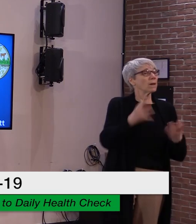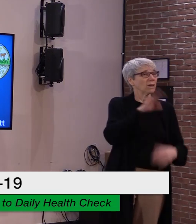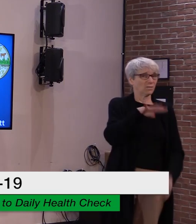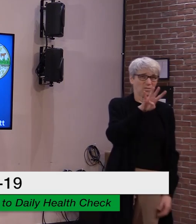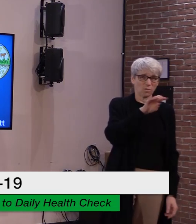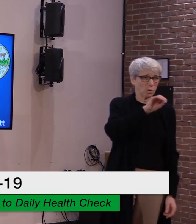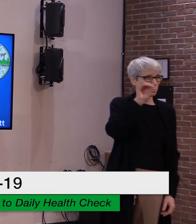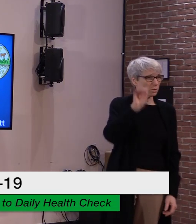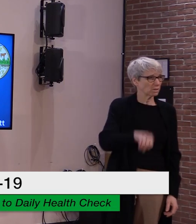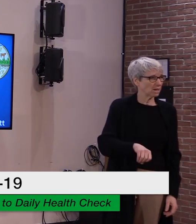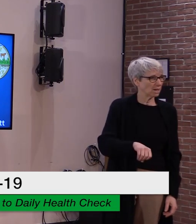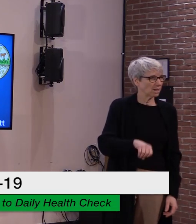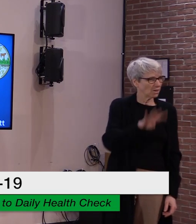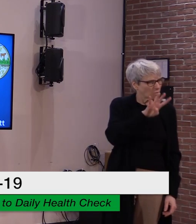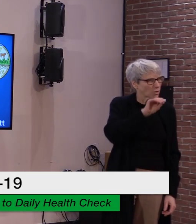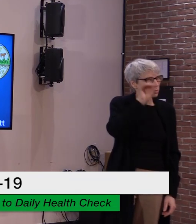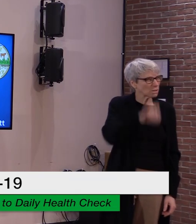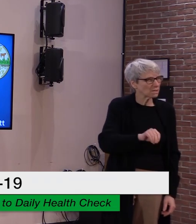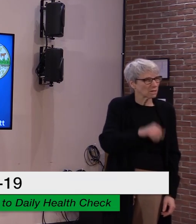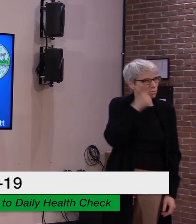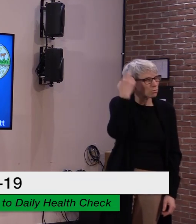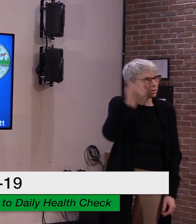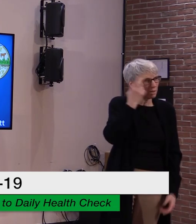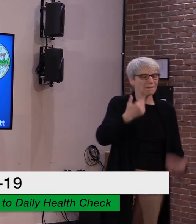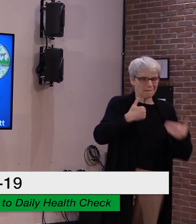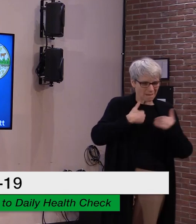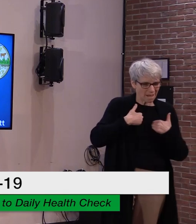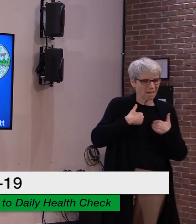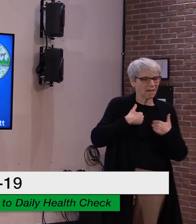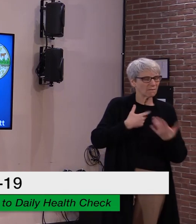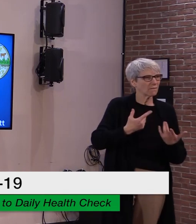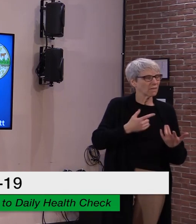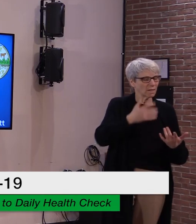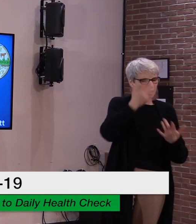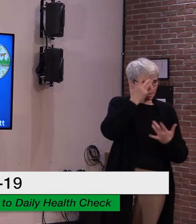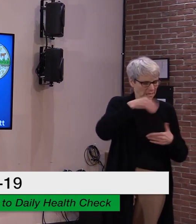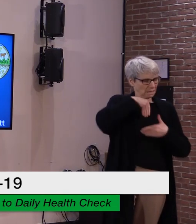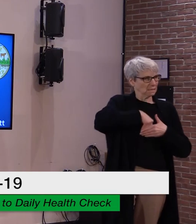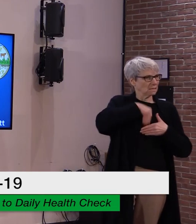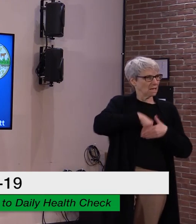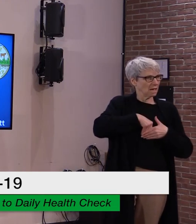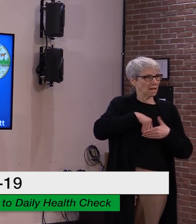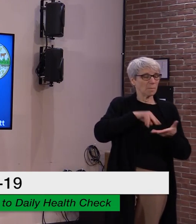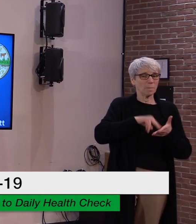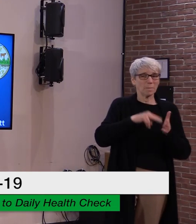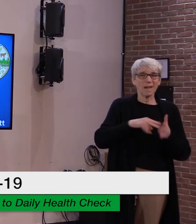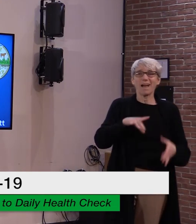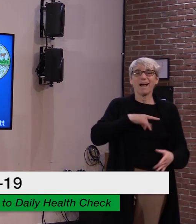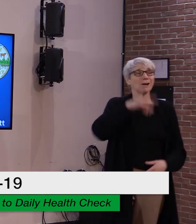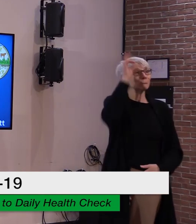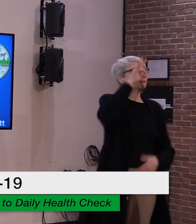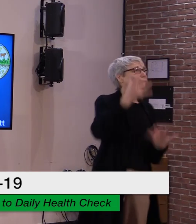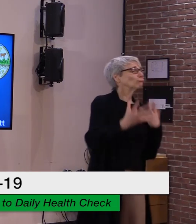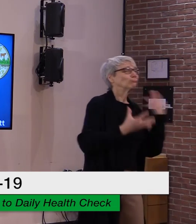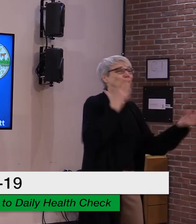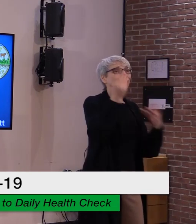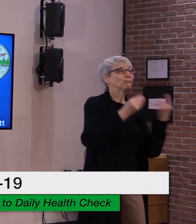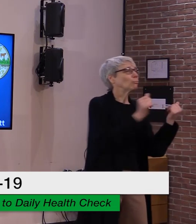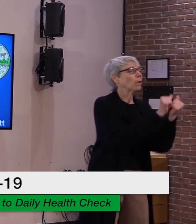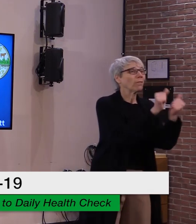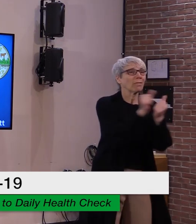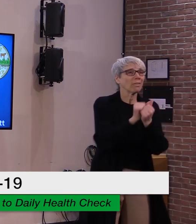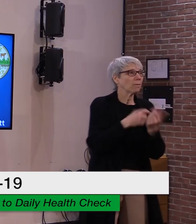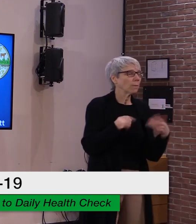sometimes to those who can least afford to have it quarantine means staying home and away from other people for